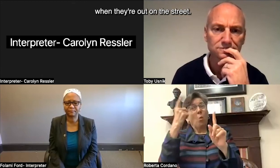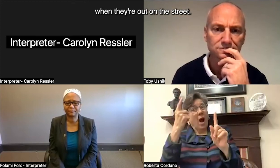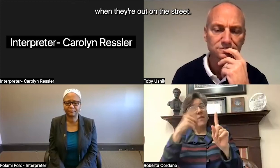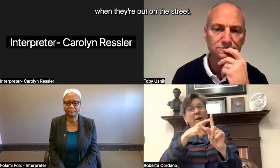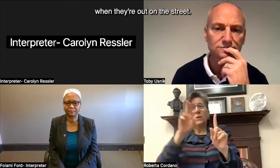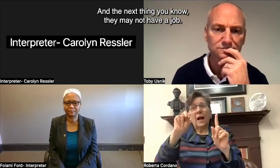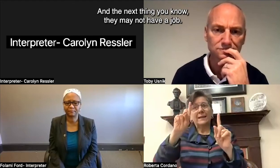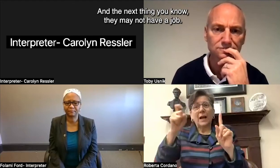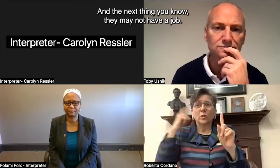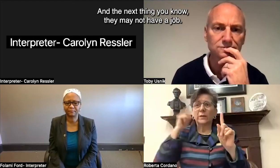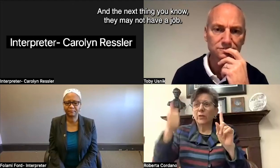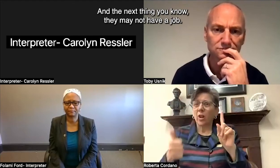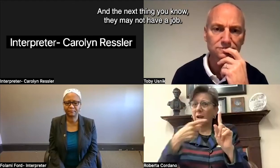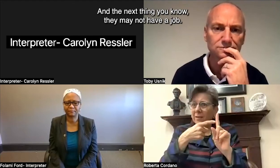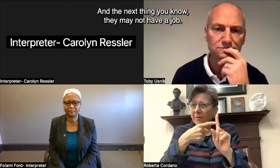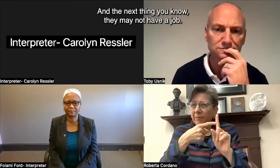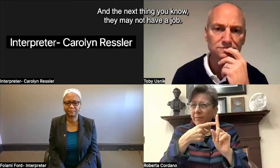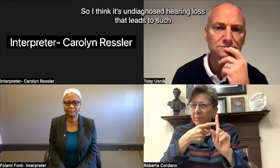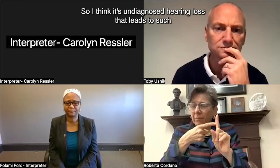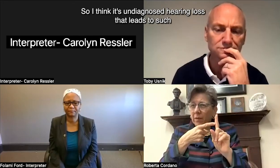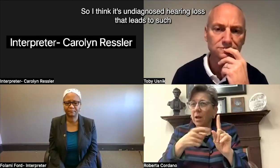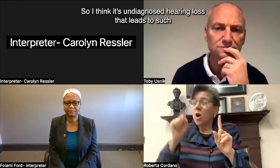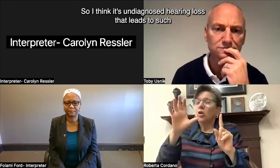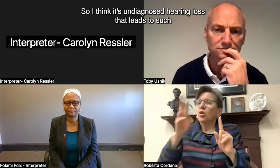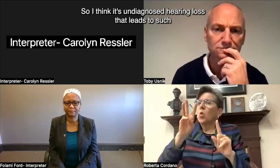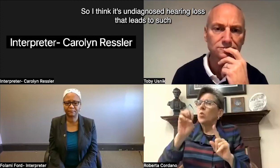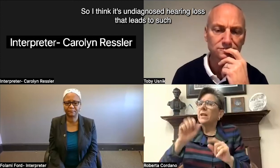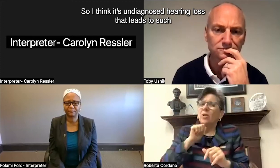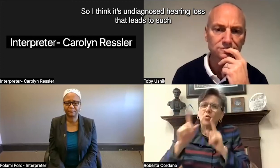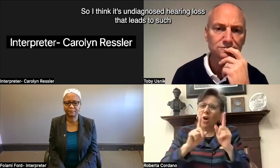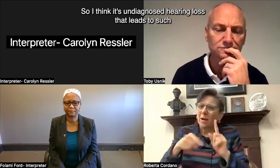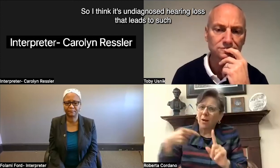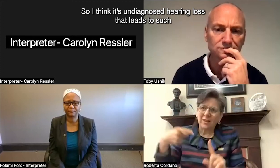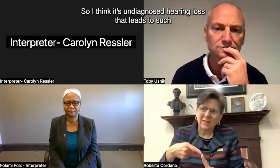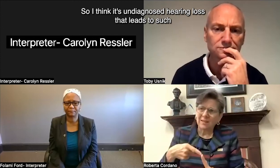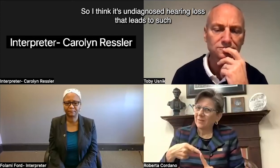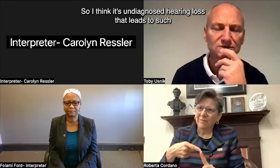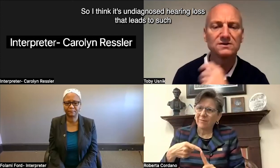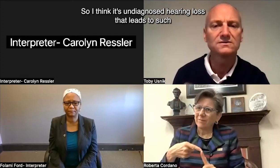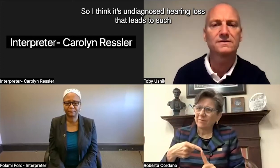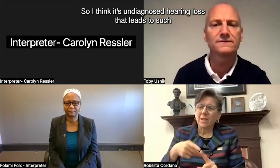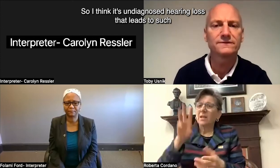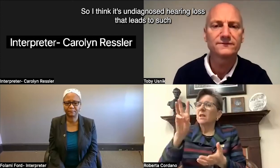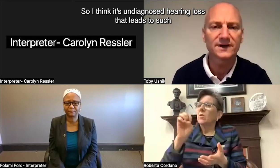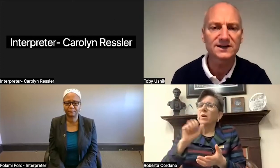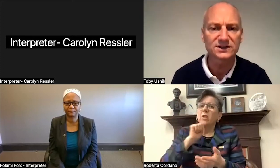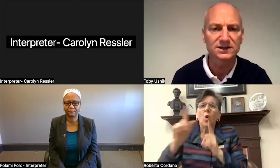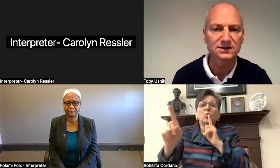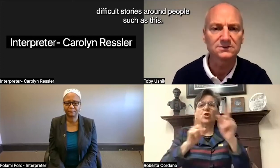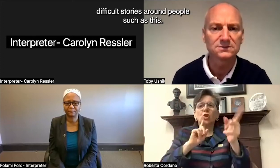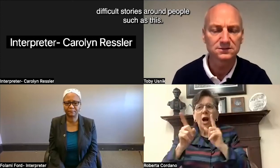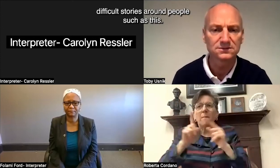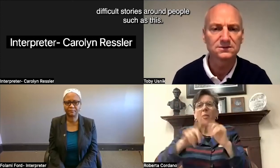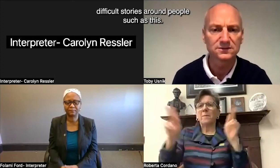you know, they may not have a job. So I think it's undiagnosed hearing loss that leads to such difficult stories around people